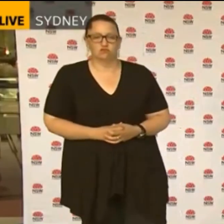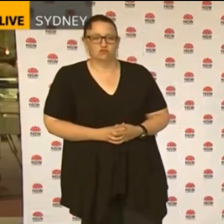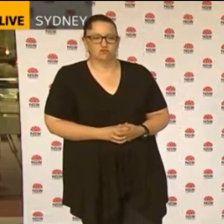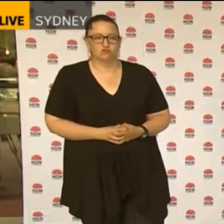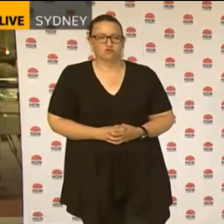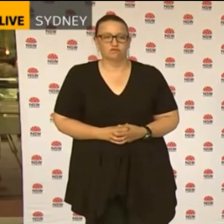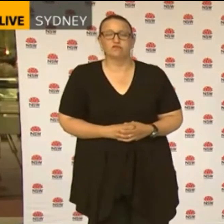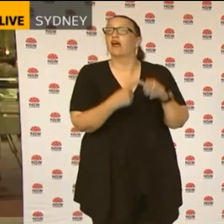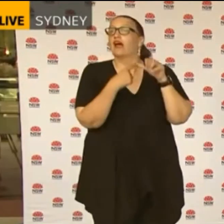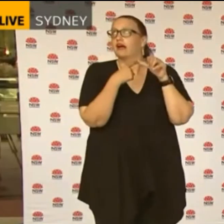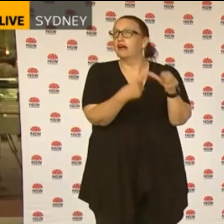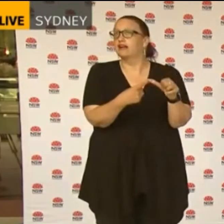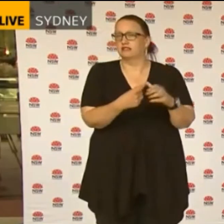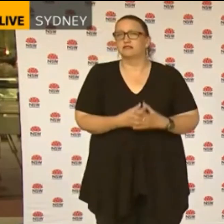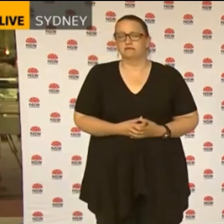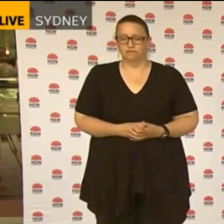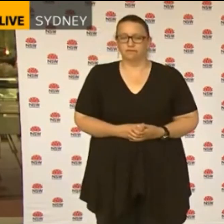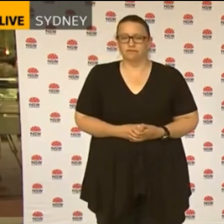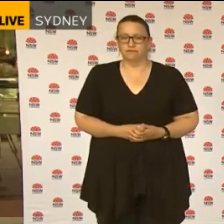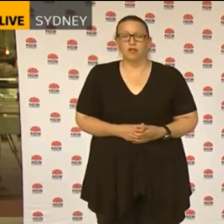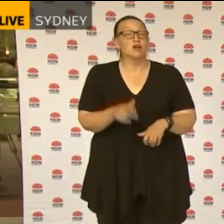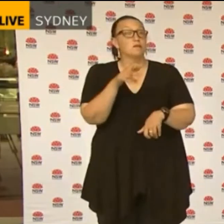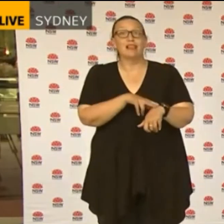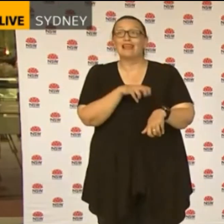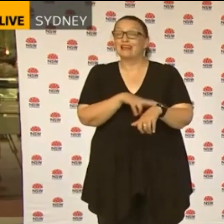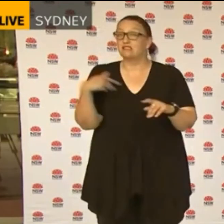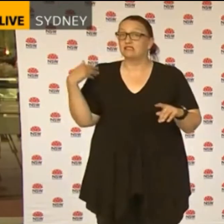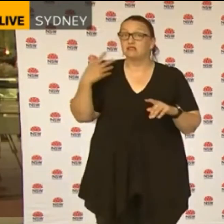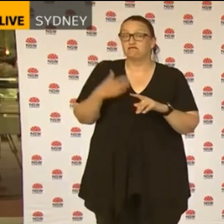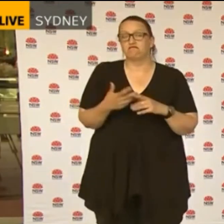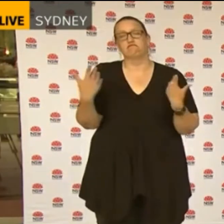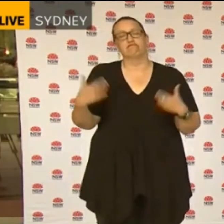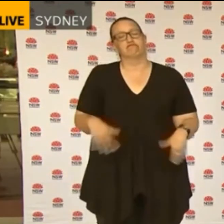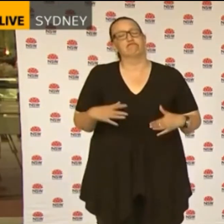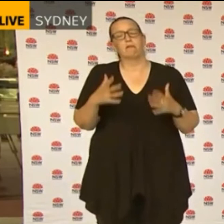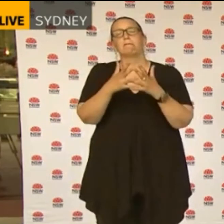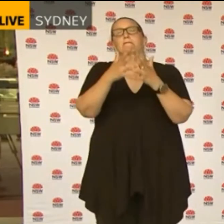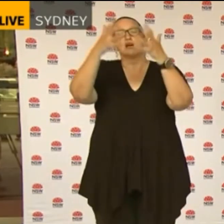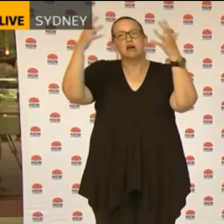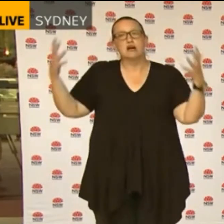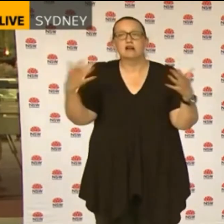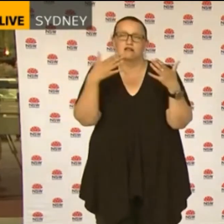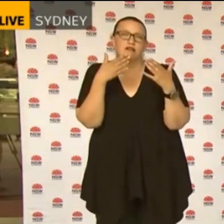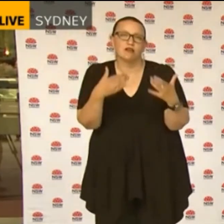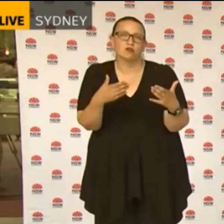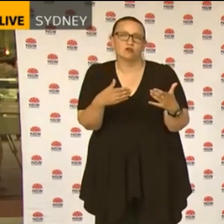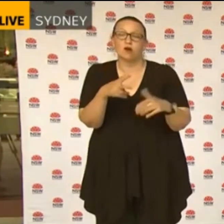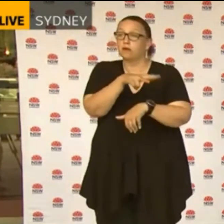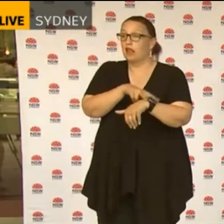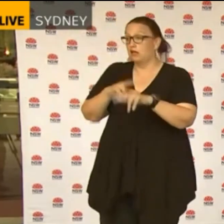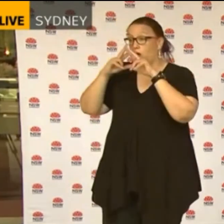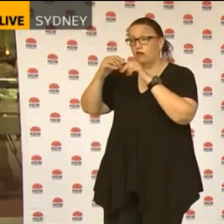thank the police enough for the role they've had in compliance issues around New South Wales, whether it's managing hotel quarantine, whether